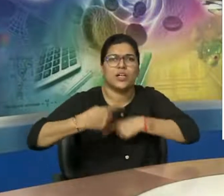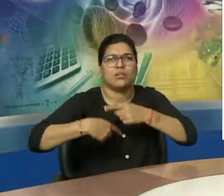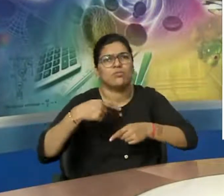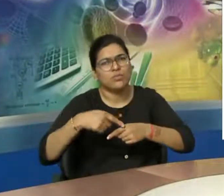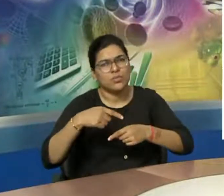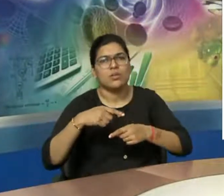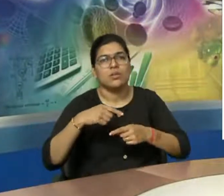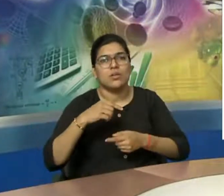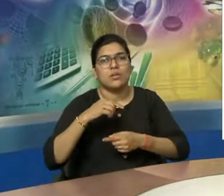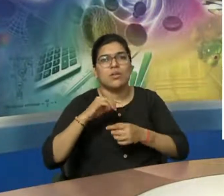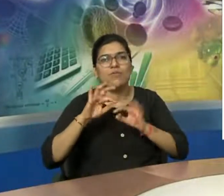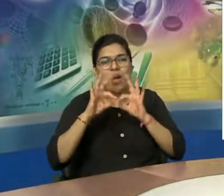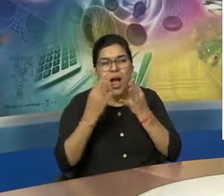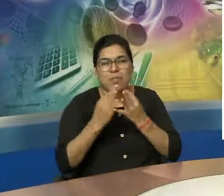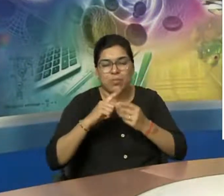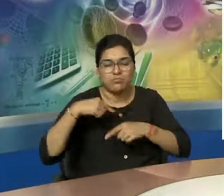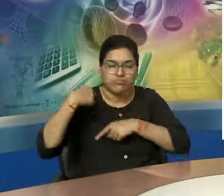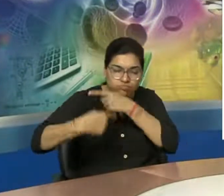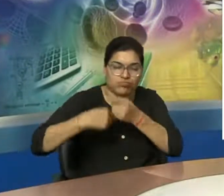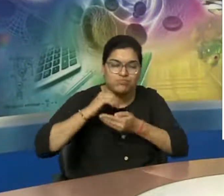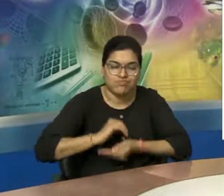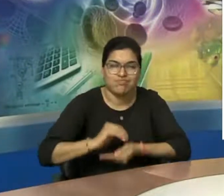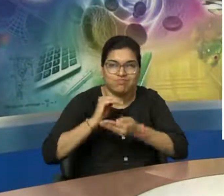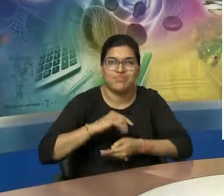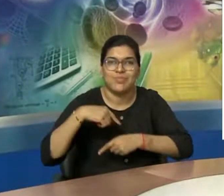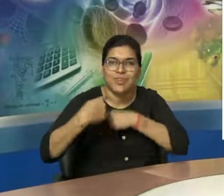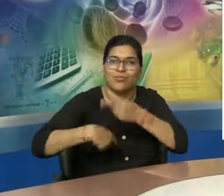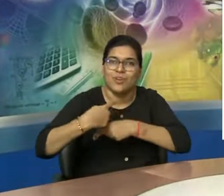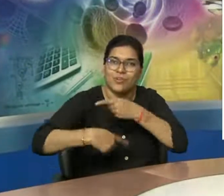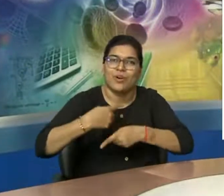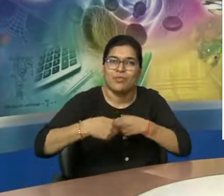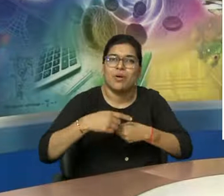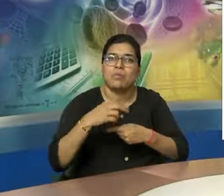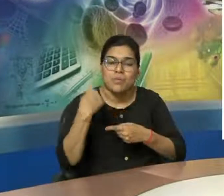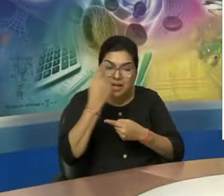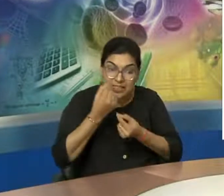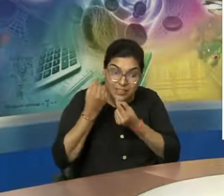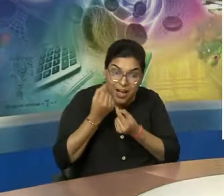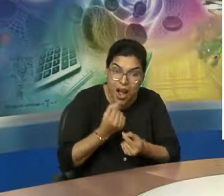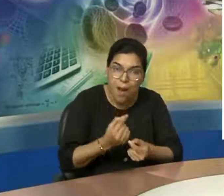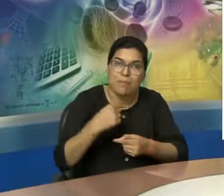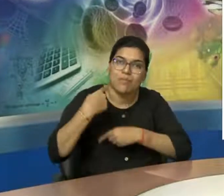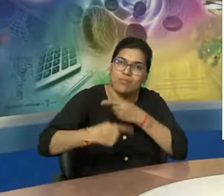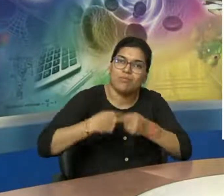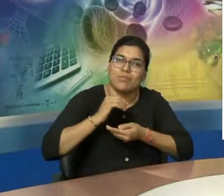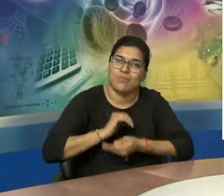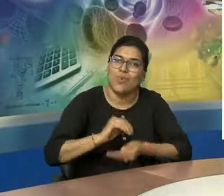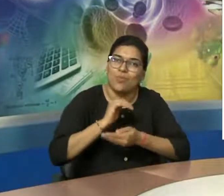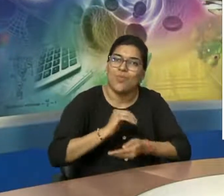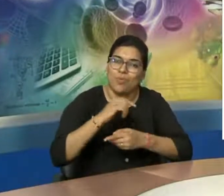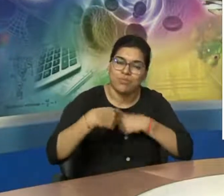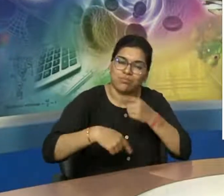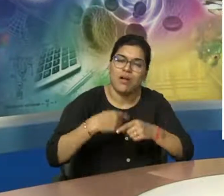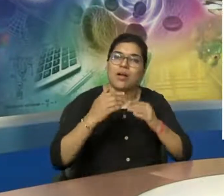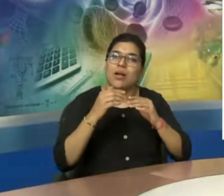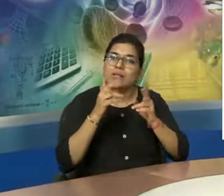So the term niche means the sum of all the activities and relationships of